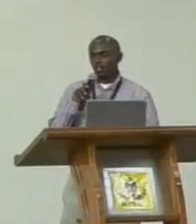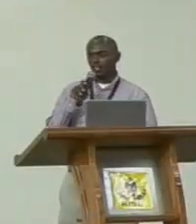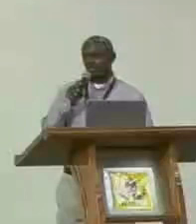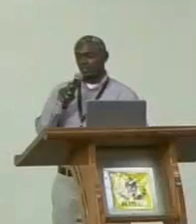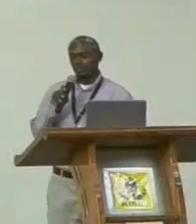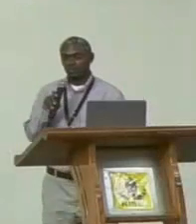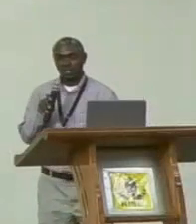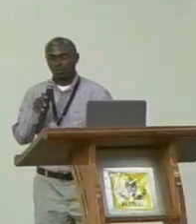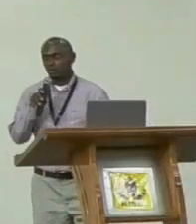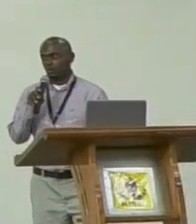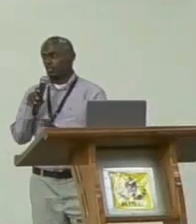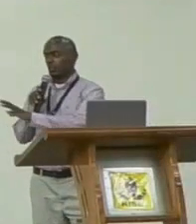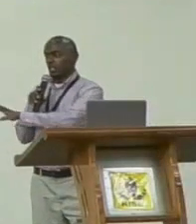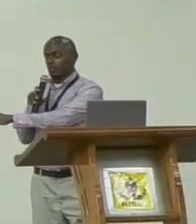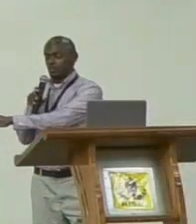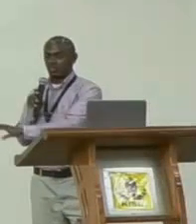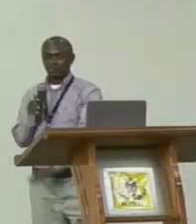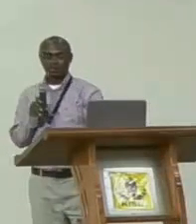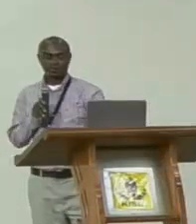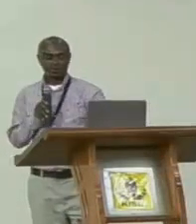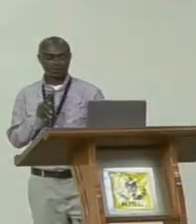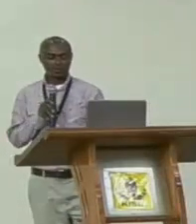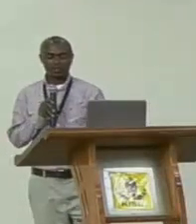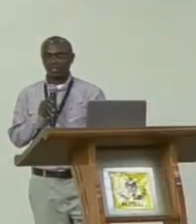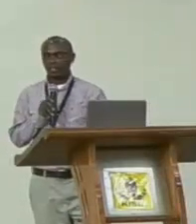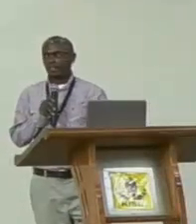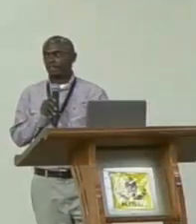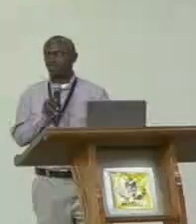I will go through the list. The projection comes.